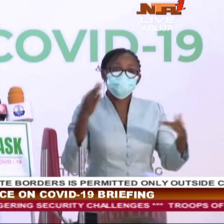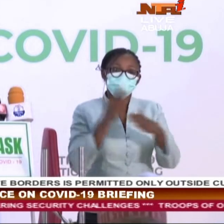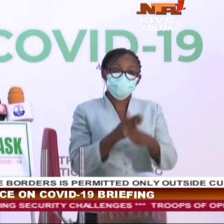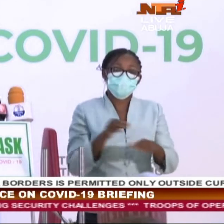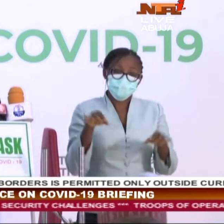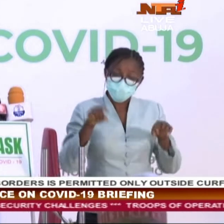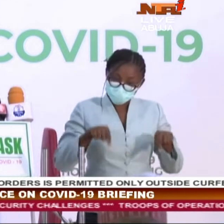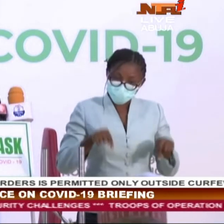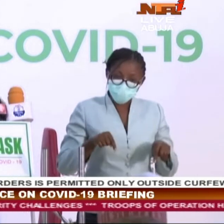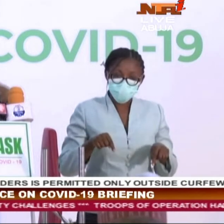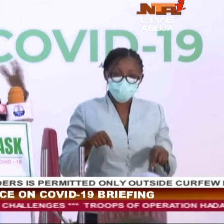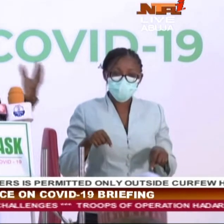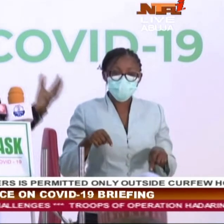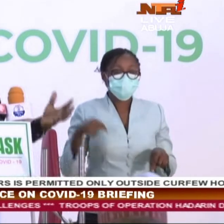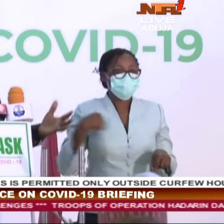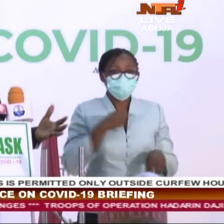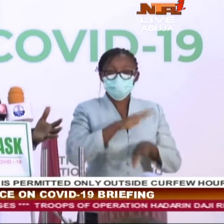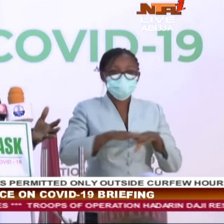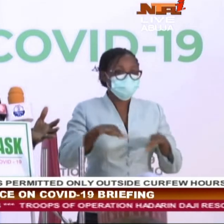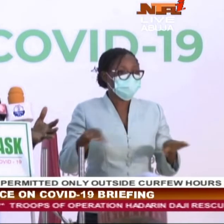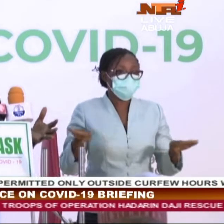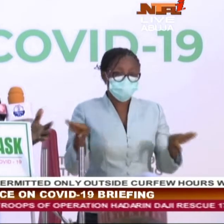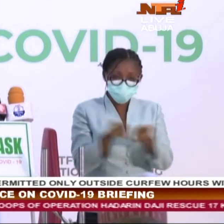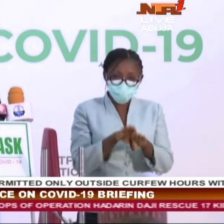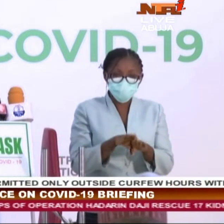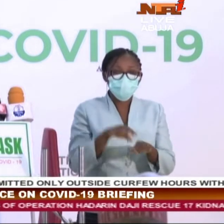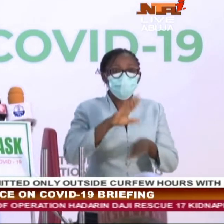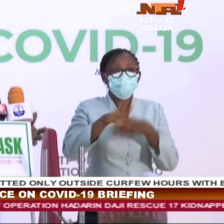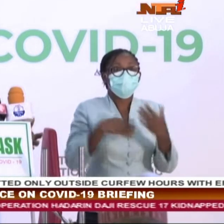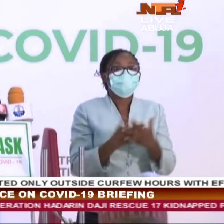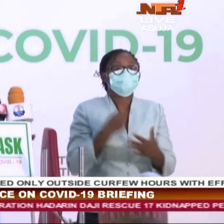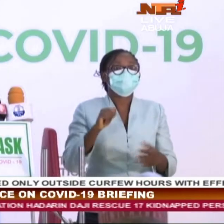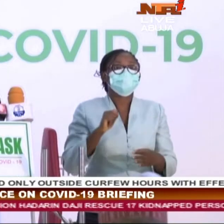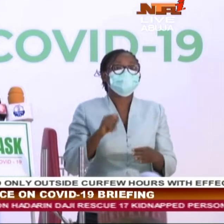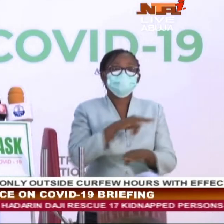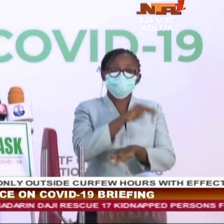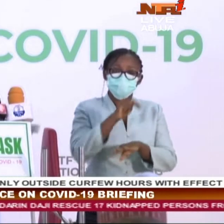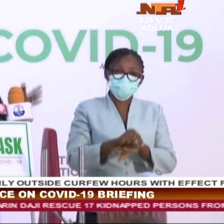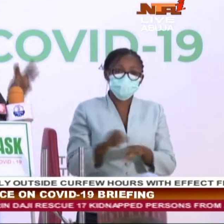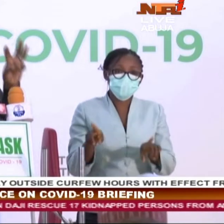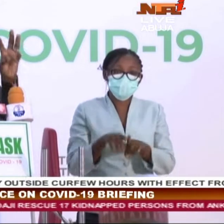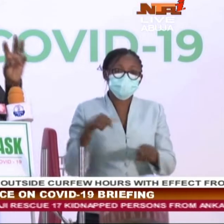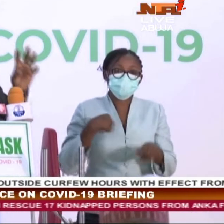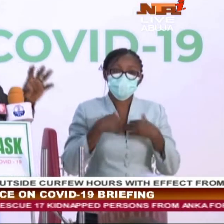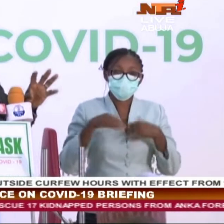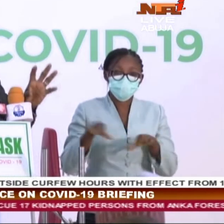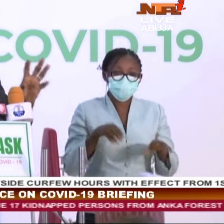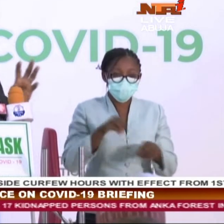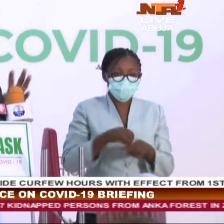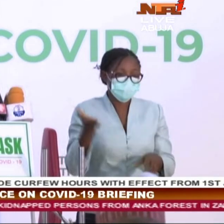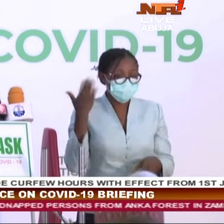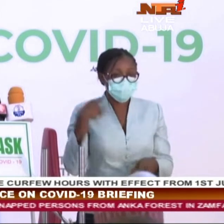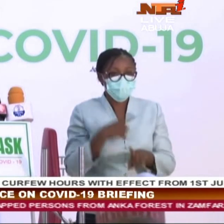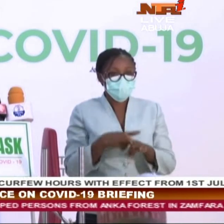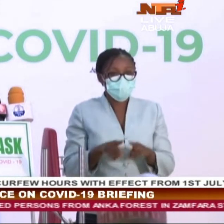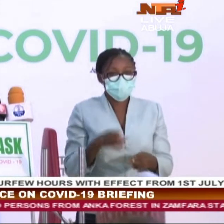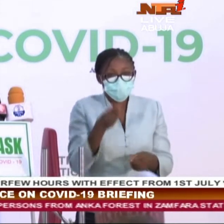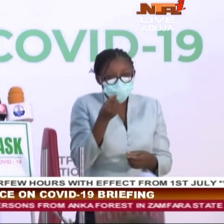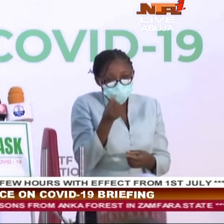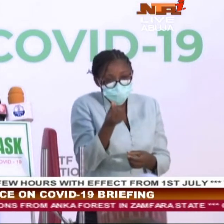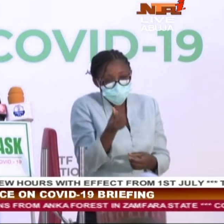this situation now, they don't lock down the entire nation like it were in the past. They go for precision